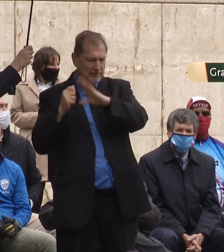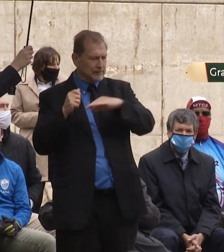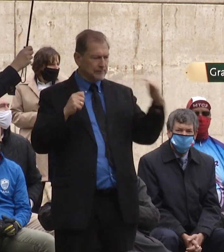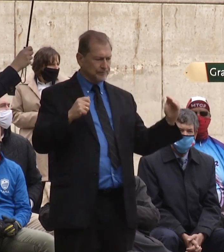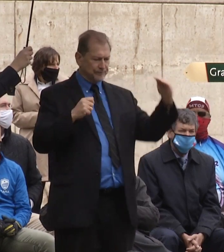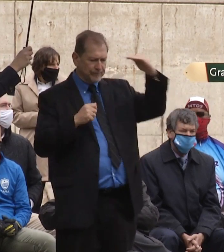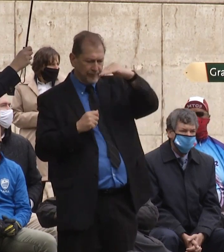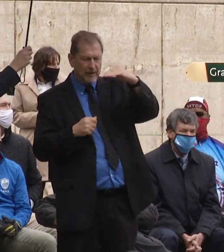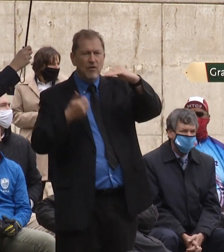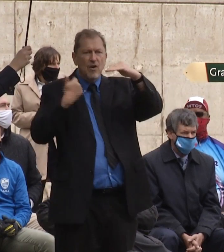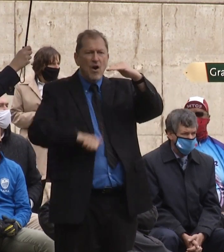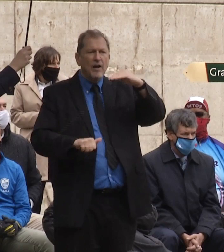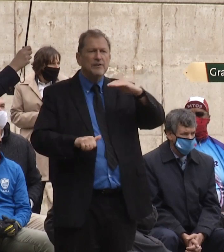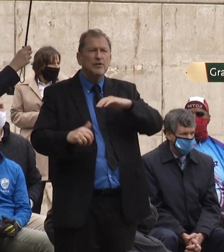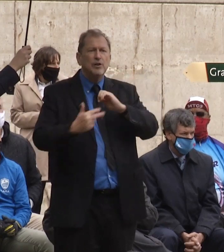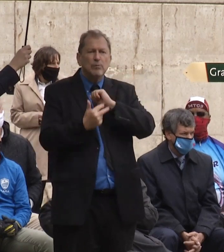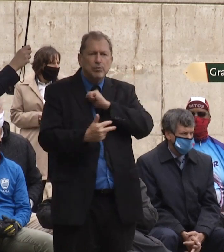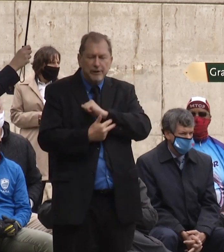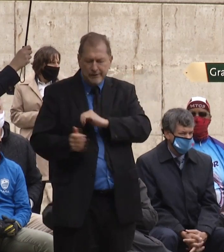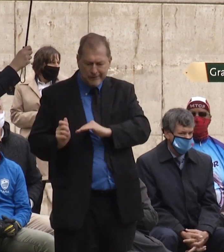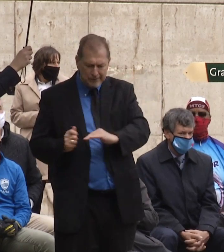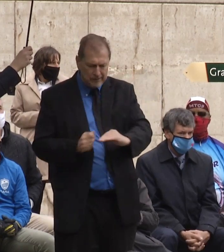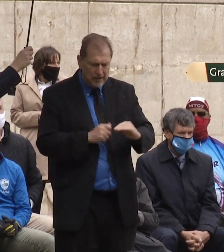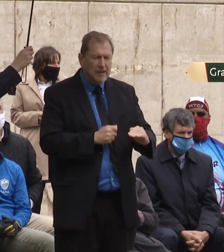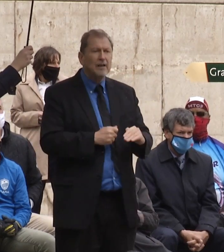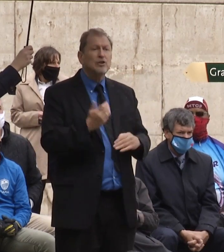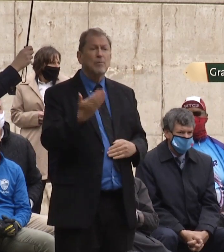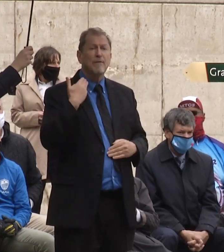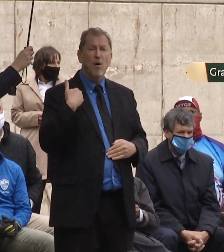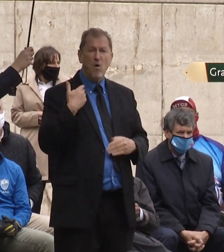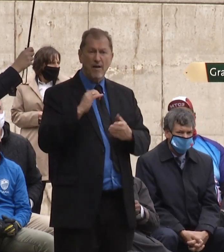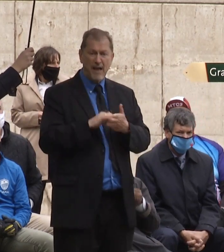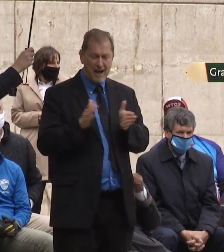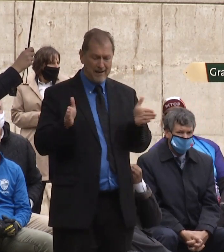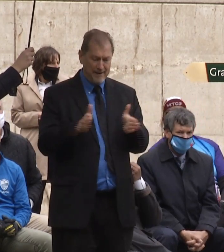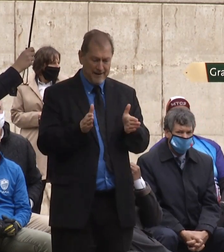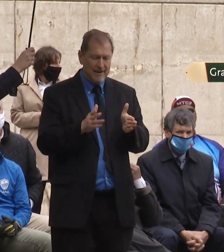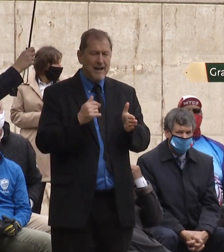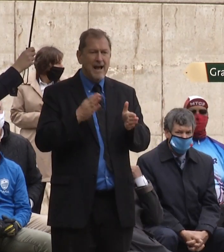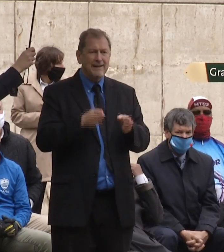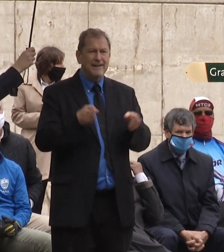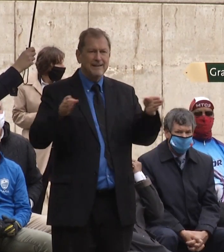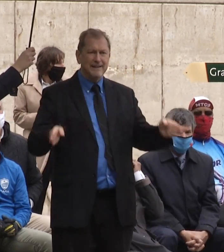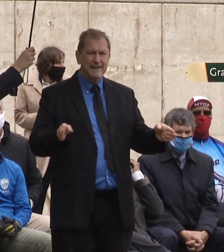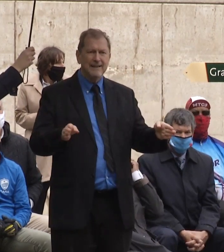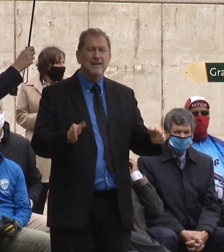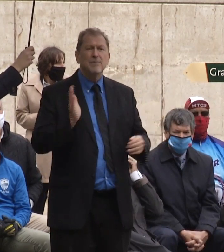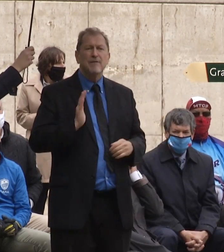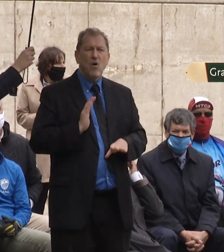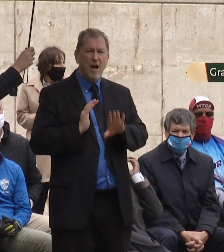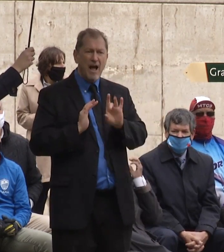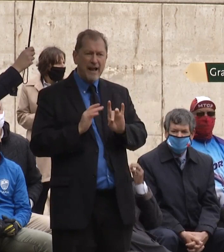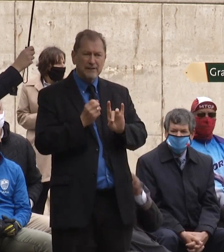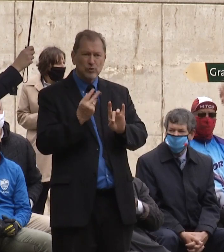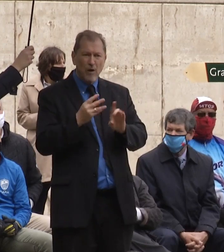our really points of pride in our city. Before the widening, you're looking at, you know, an 8 to 12 foot span. Now you have a 19.5 to a